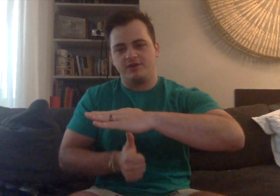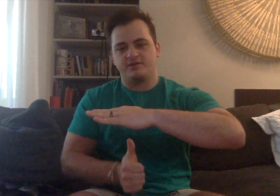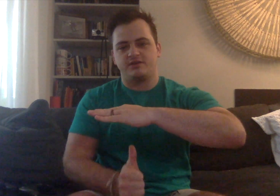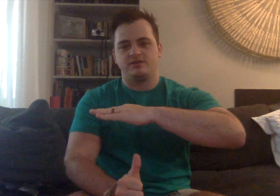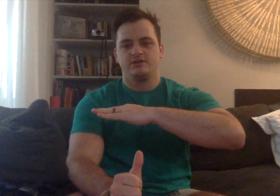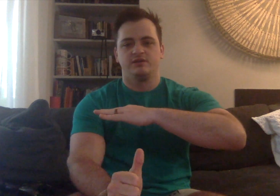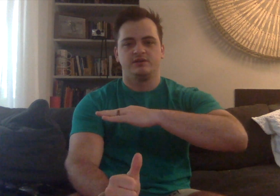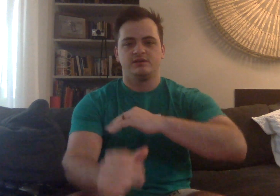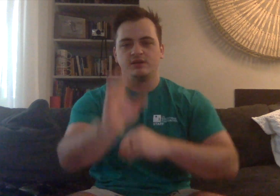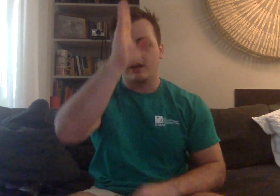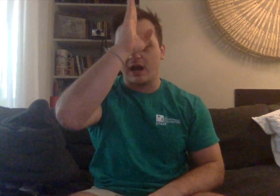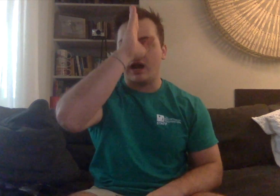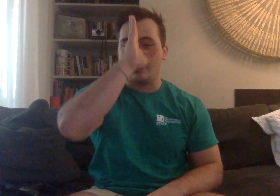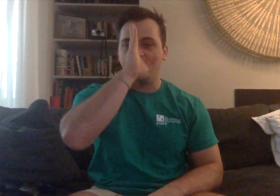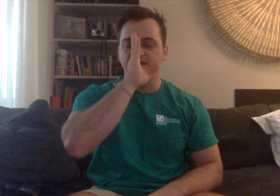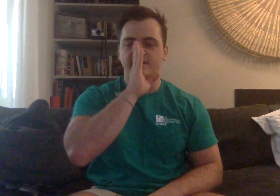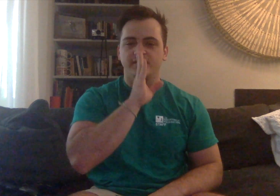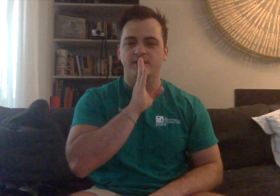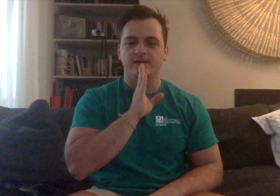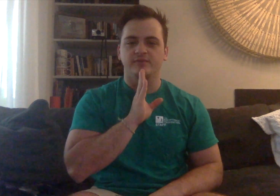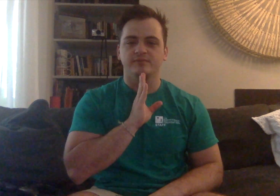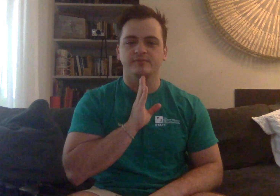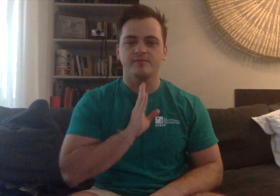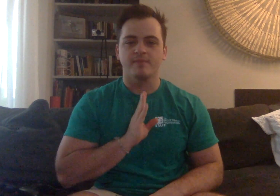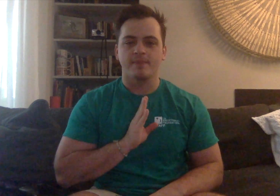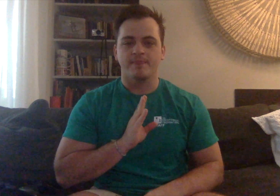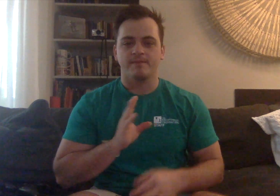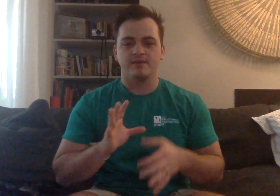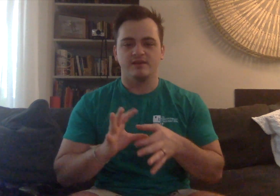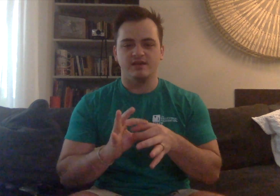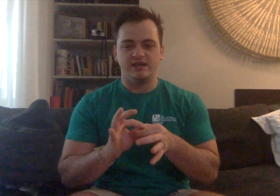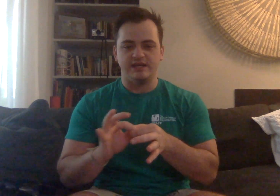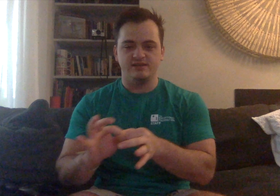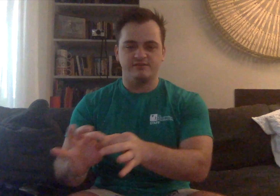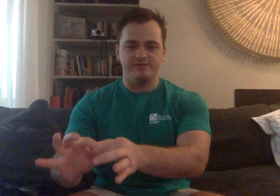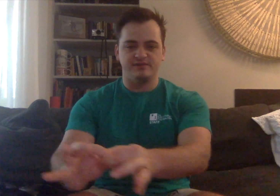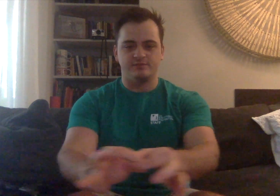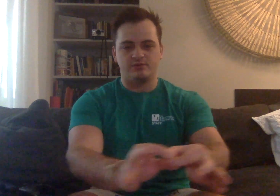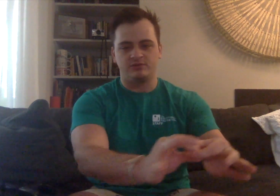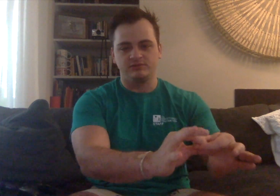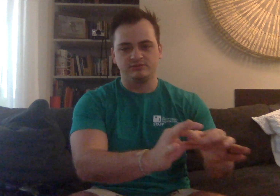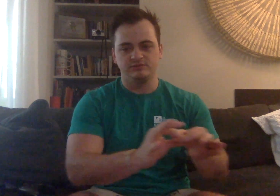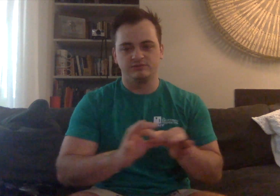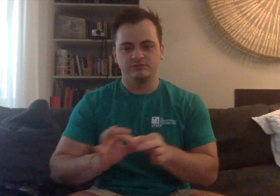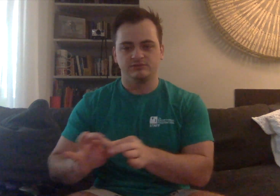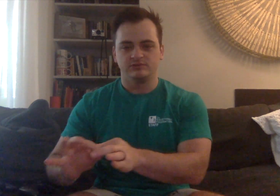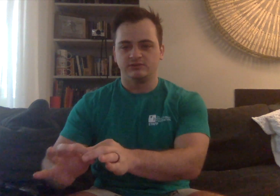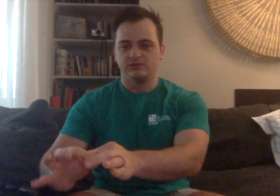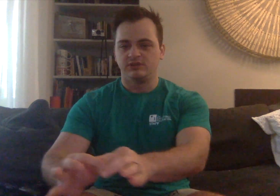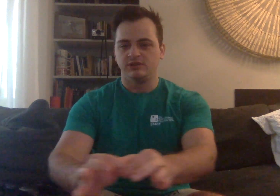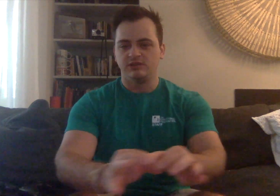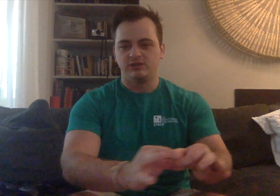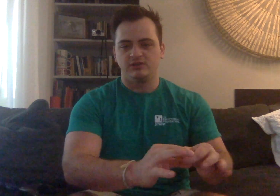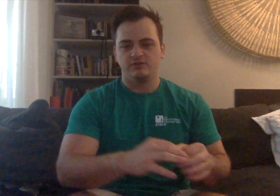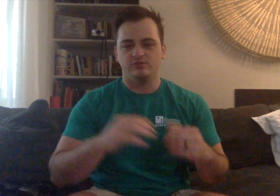under God, indivisible,